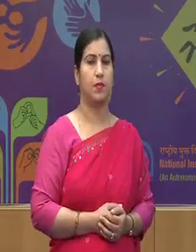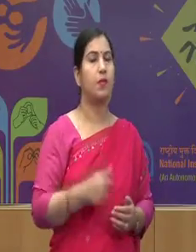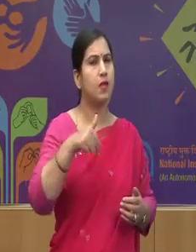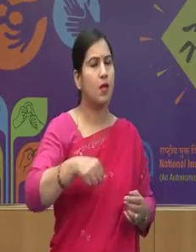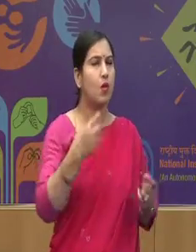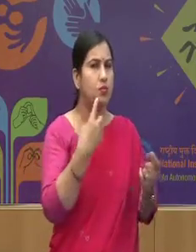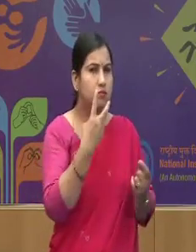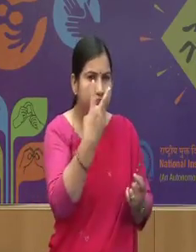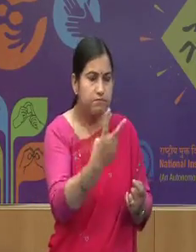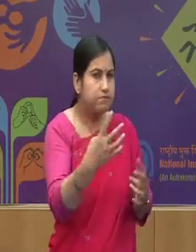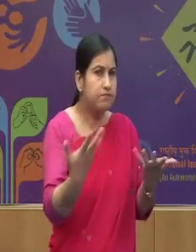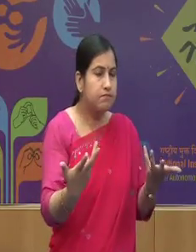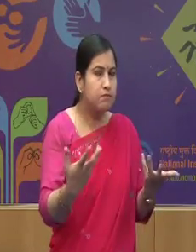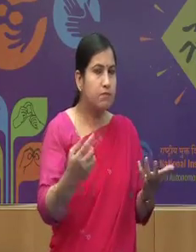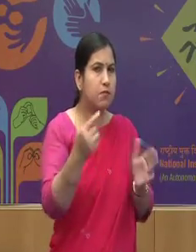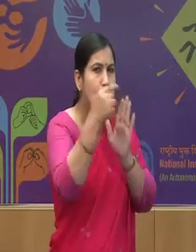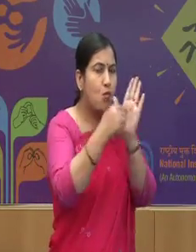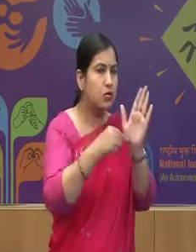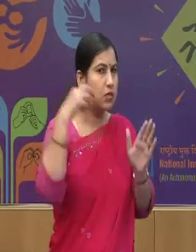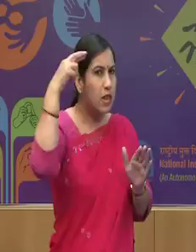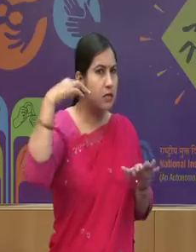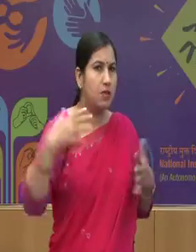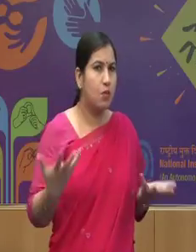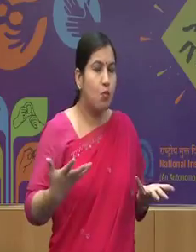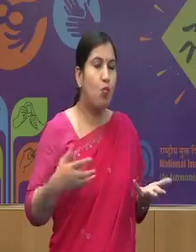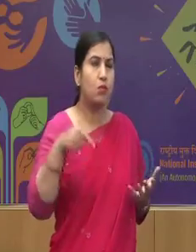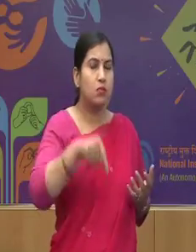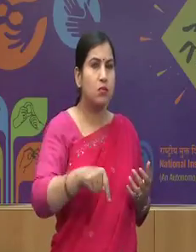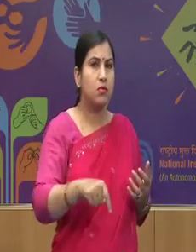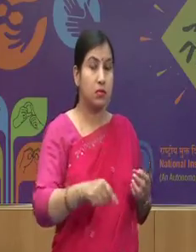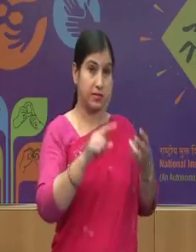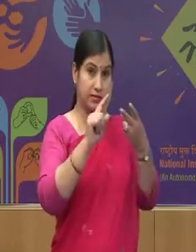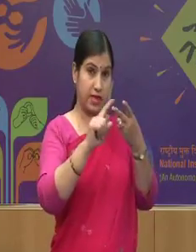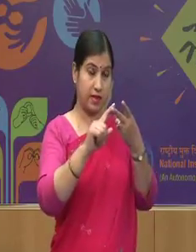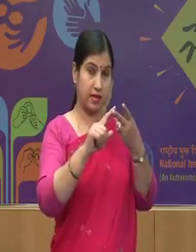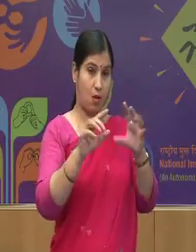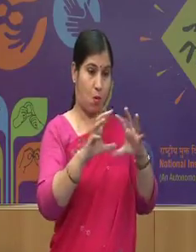Let us now try to find out those reasons that led to the outbreak of the Second World War.